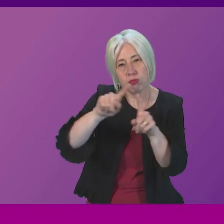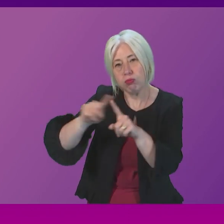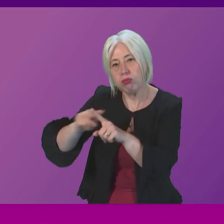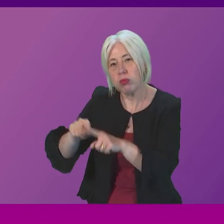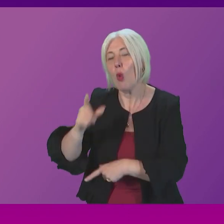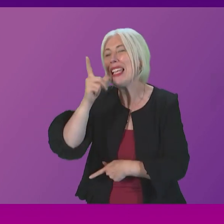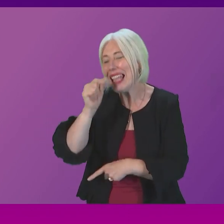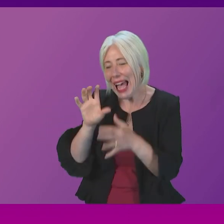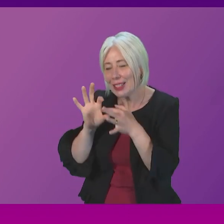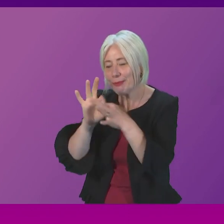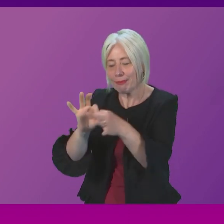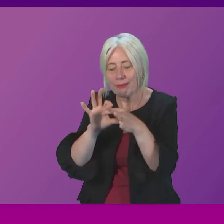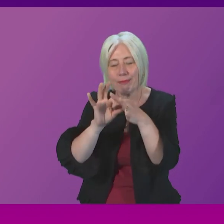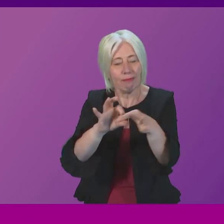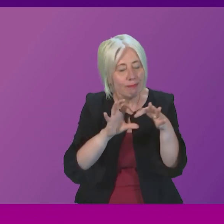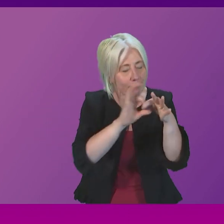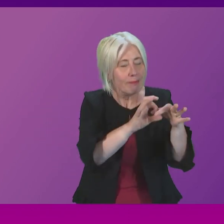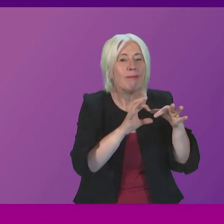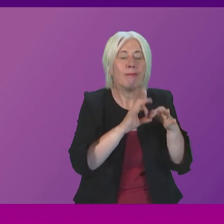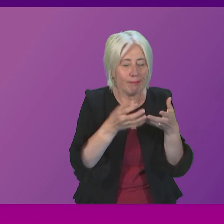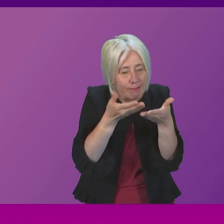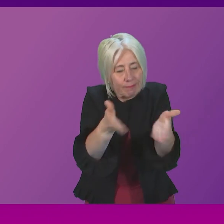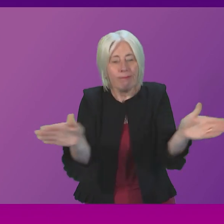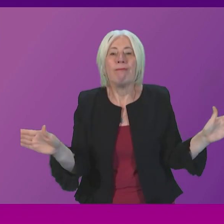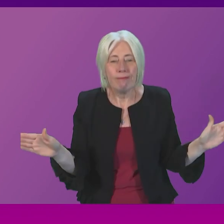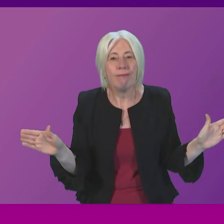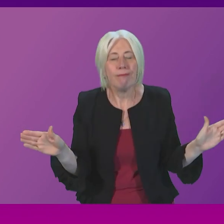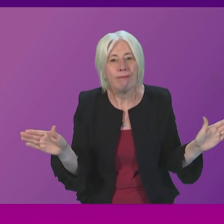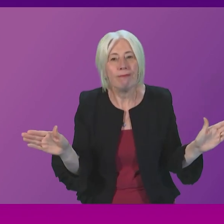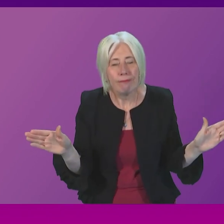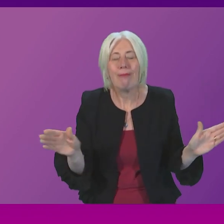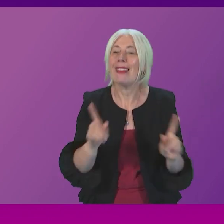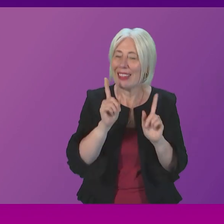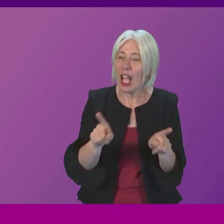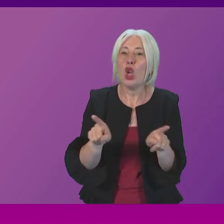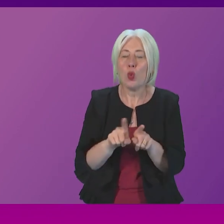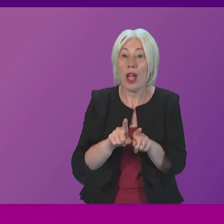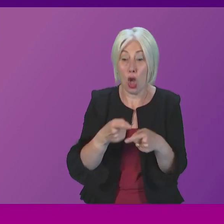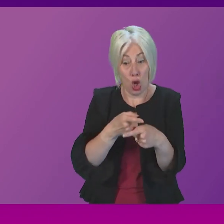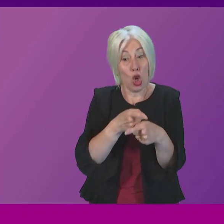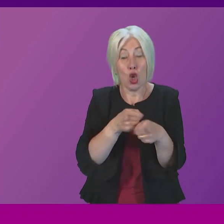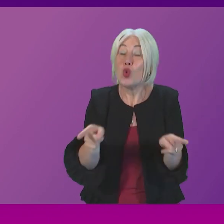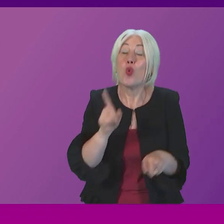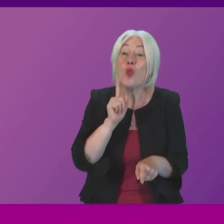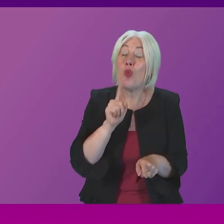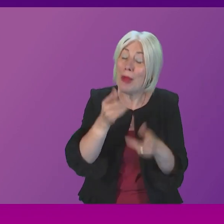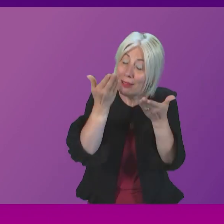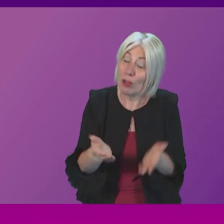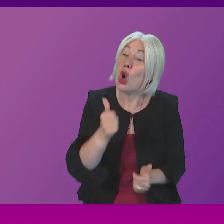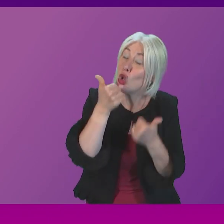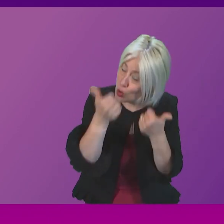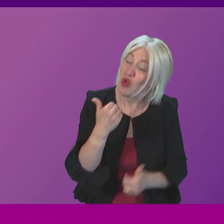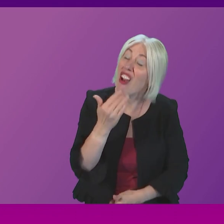can actually connect with the population. And the other thing is, you are good enough. The one thing that